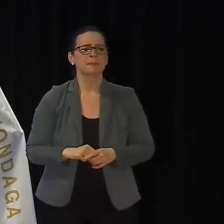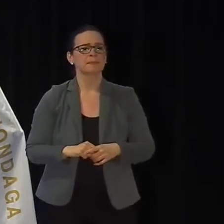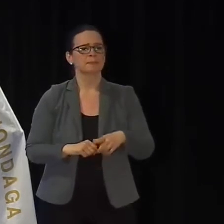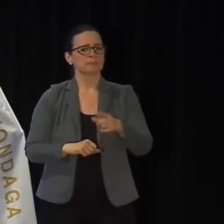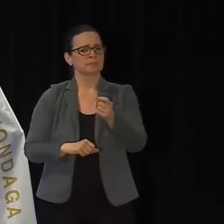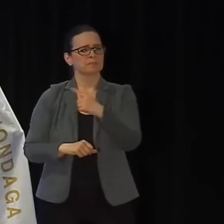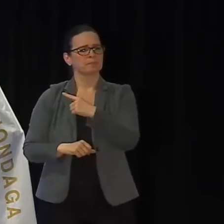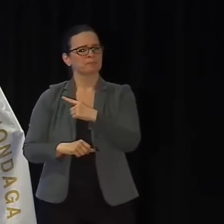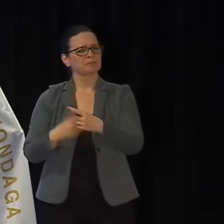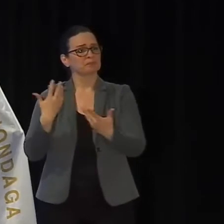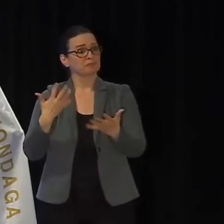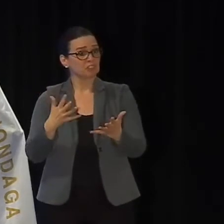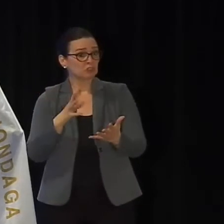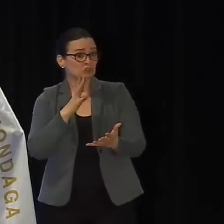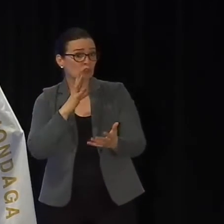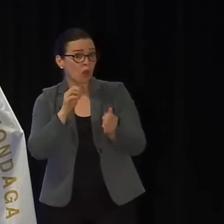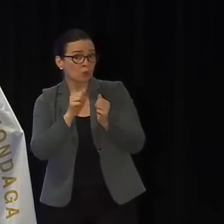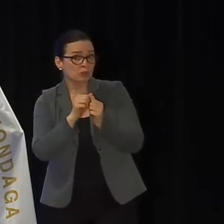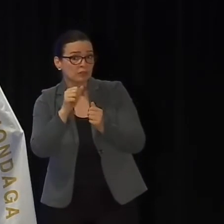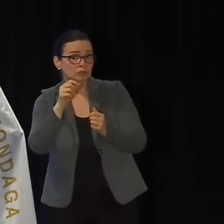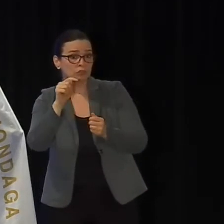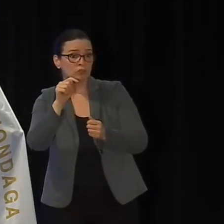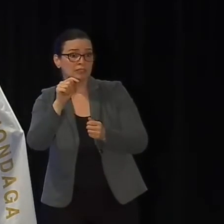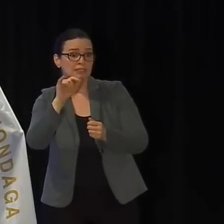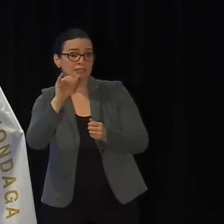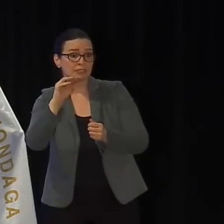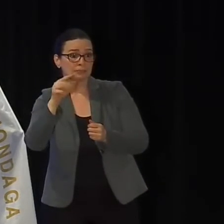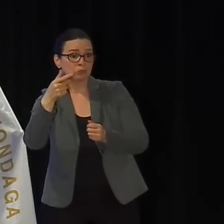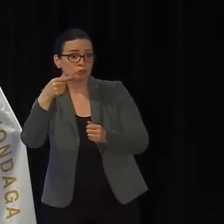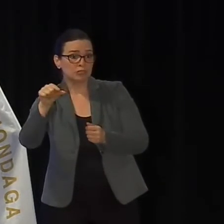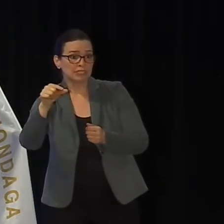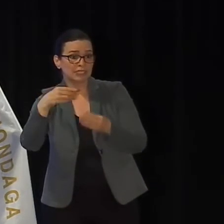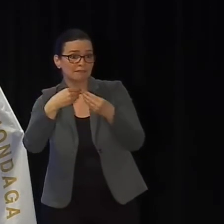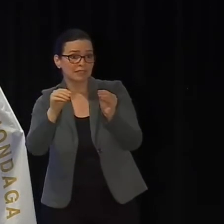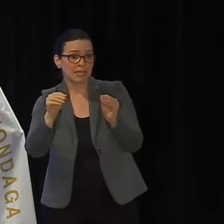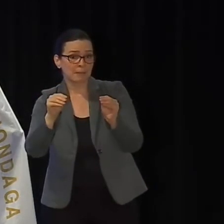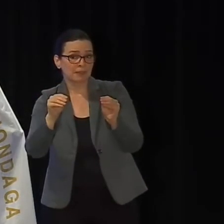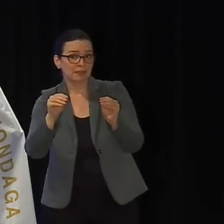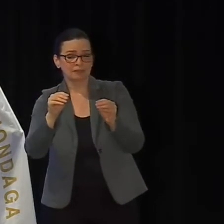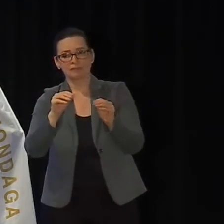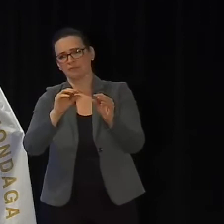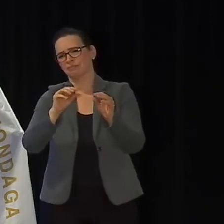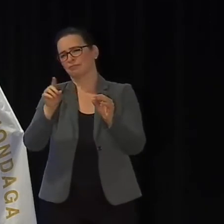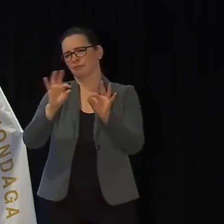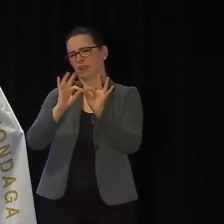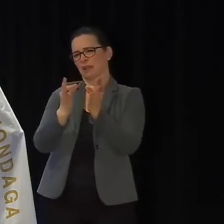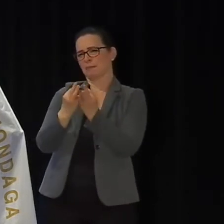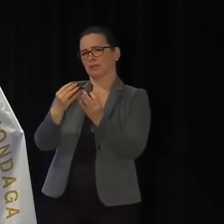I have not spoken to them. I think they called our office, but I haven't spoken to them directly.